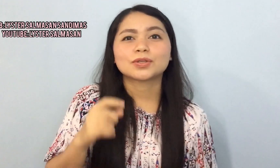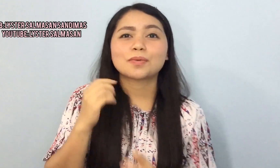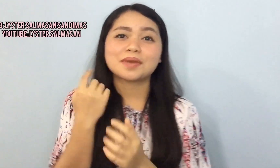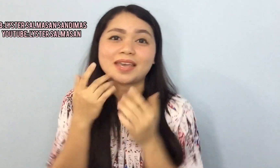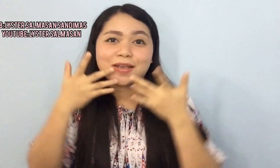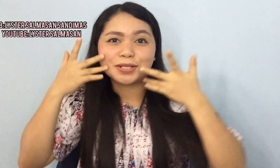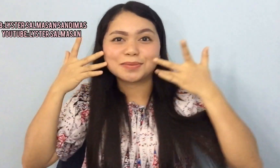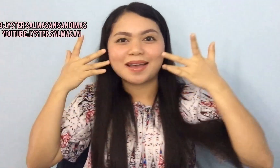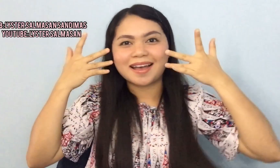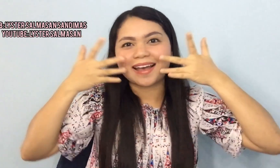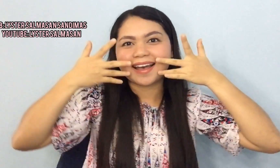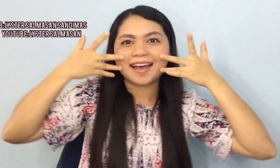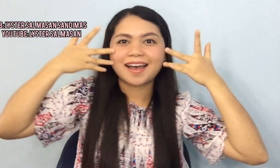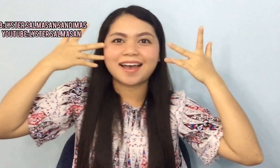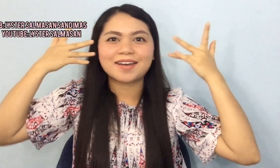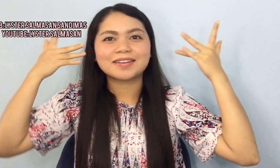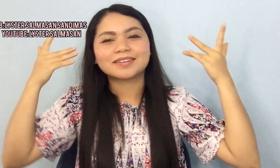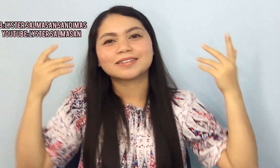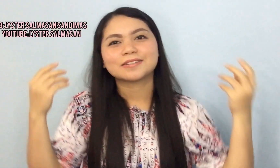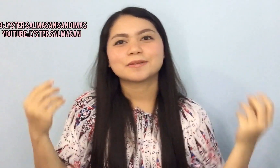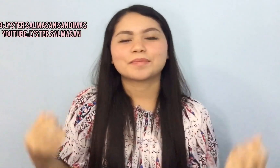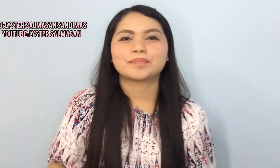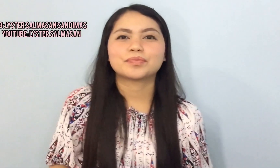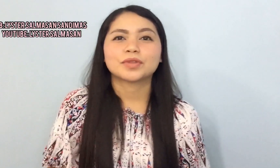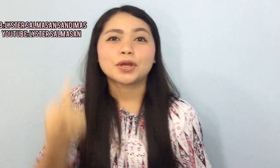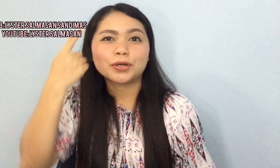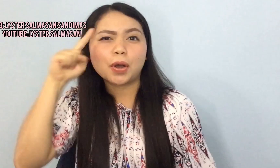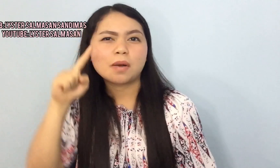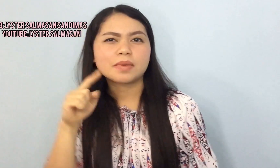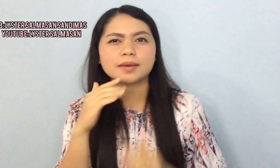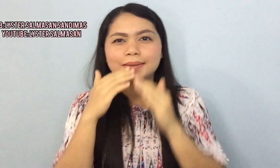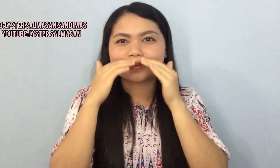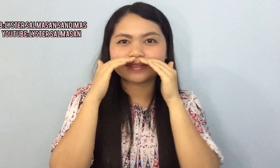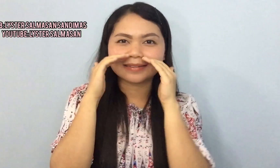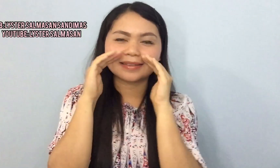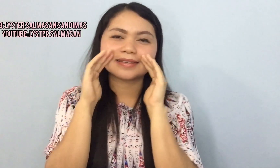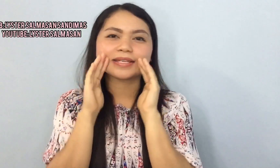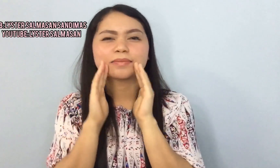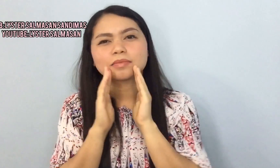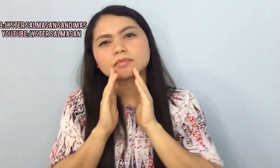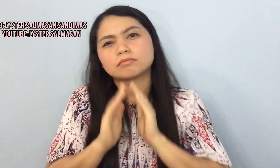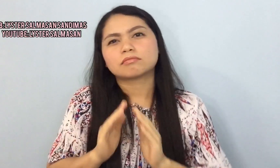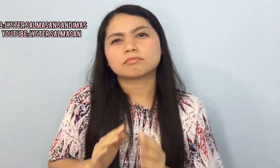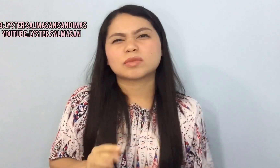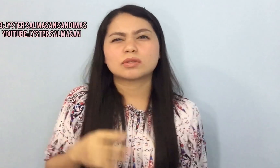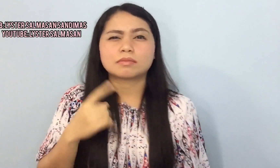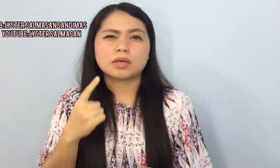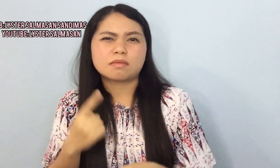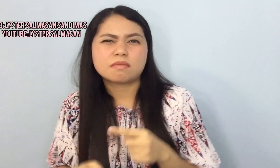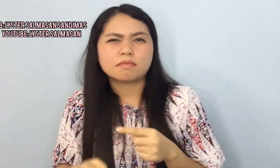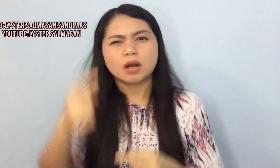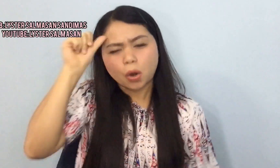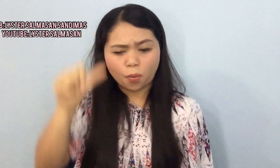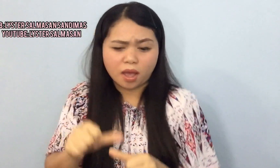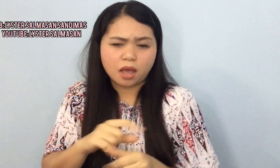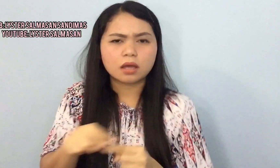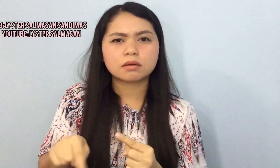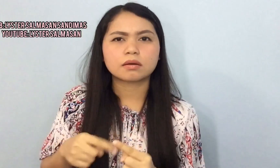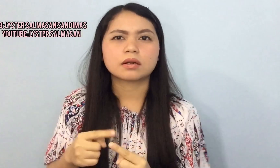Show me a smile. Don't be unhappy. Can't remember when